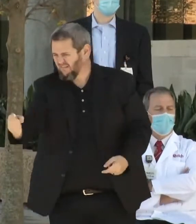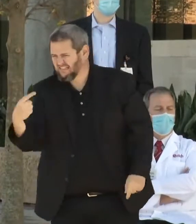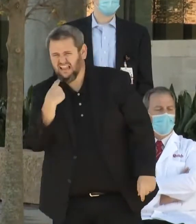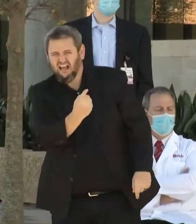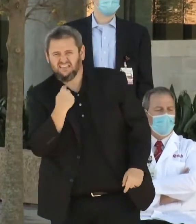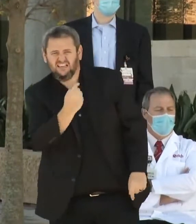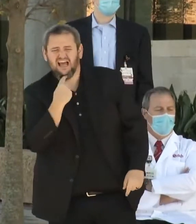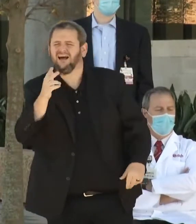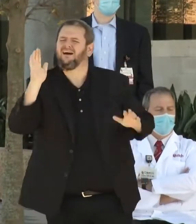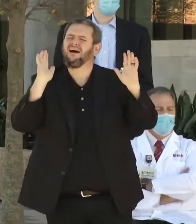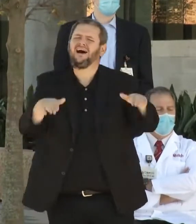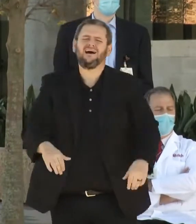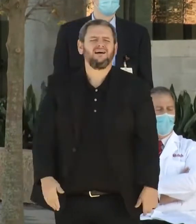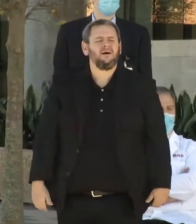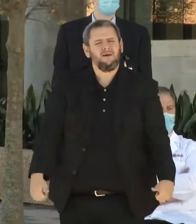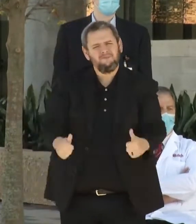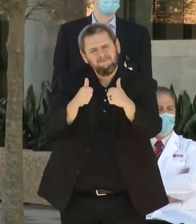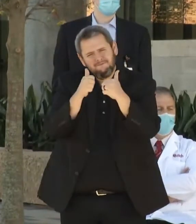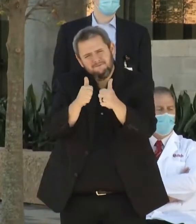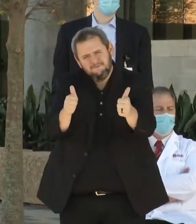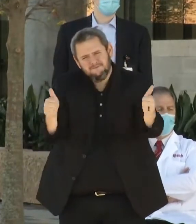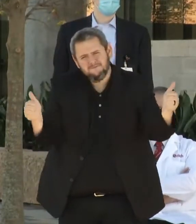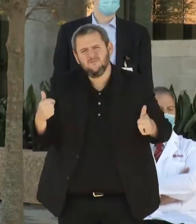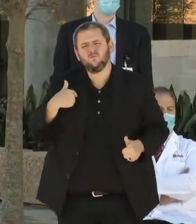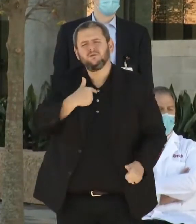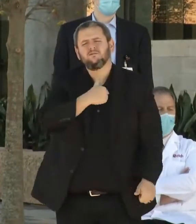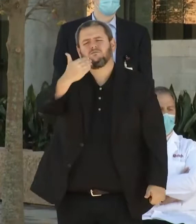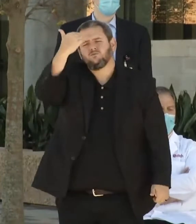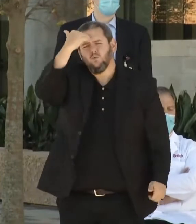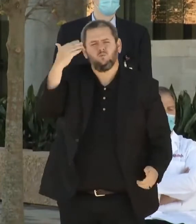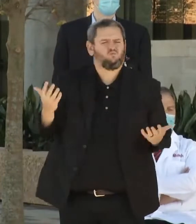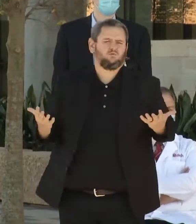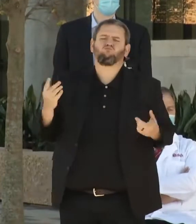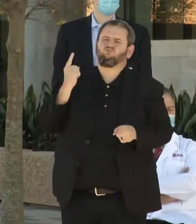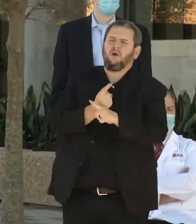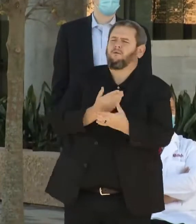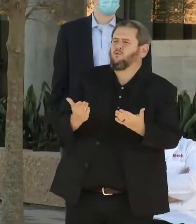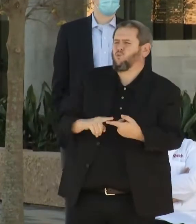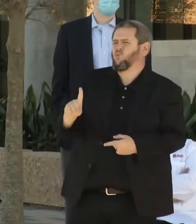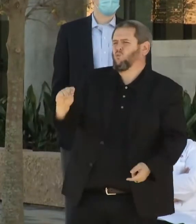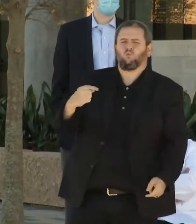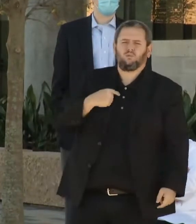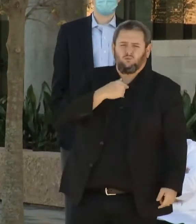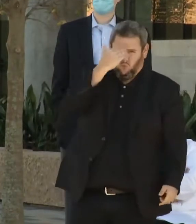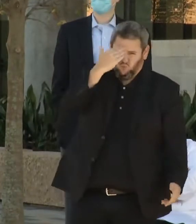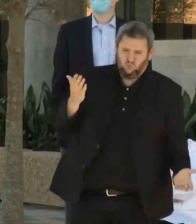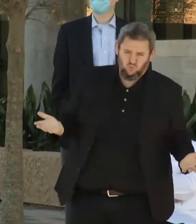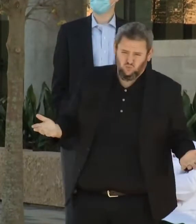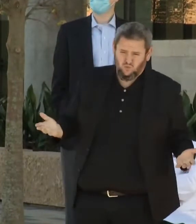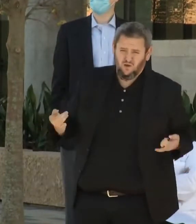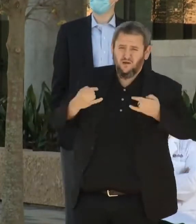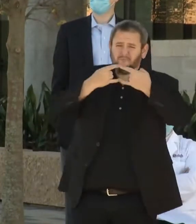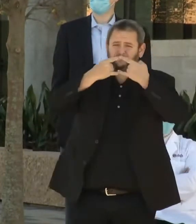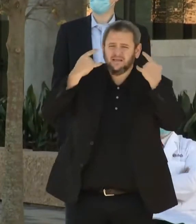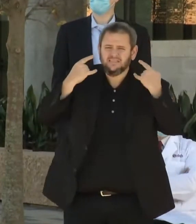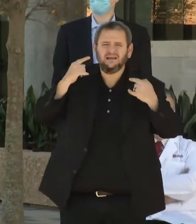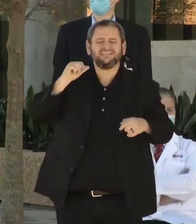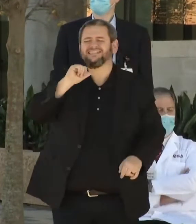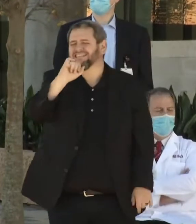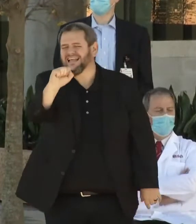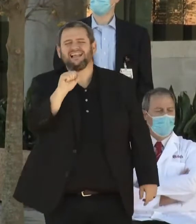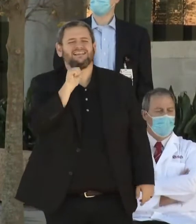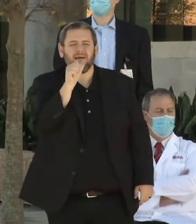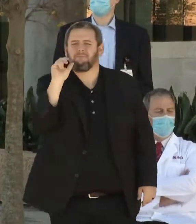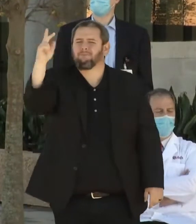do better. A mask is not political. This is not about anything else. This is